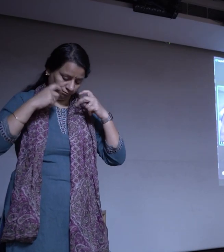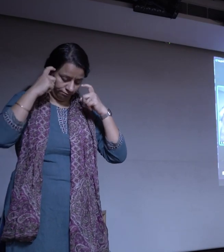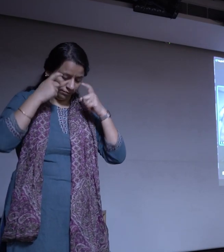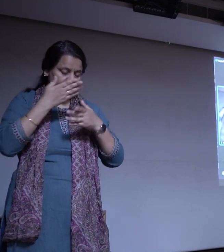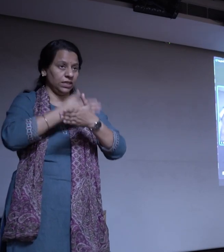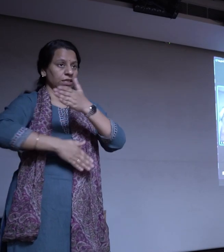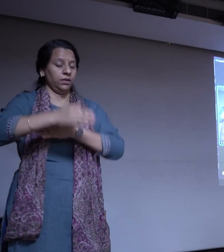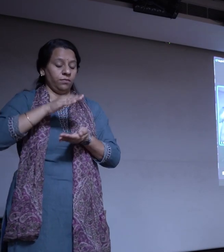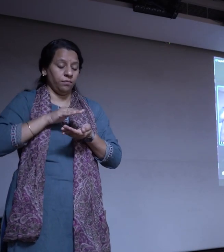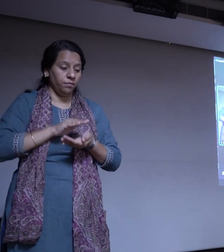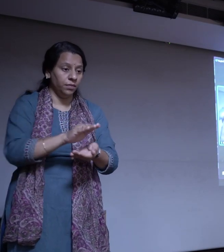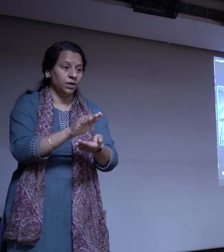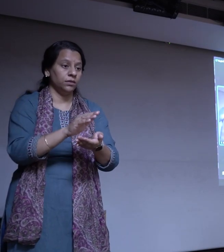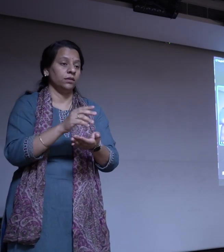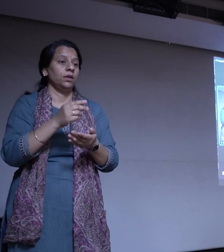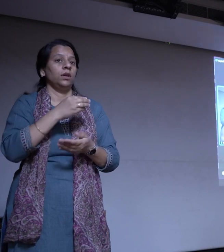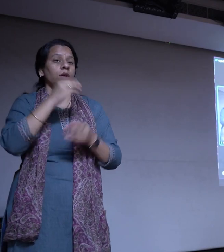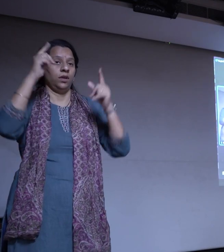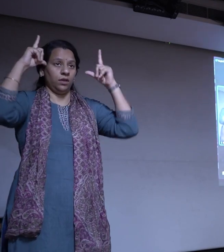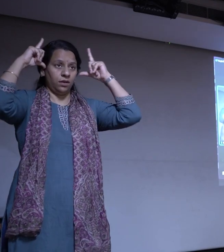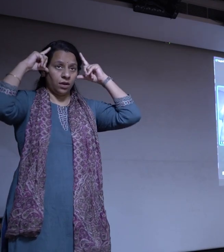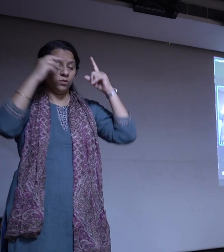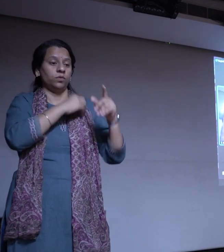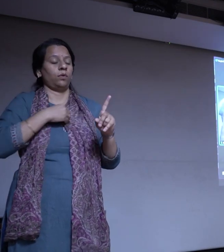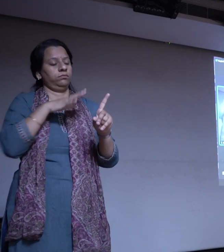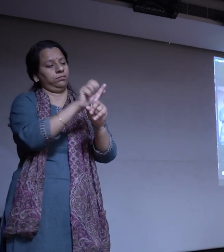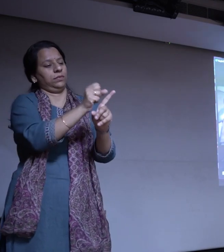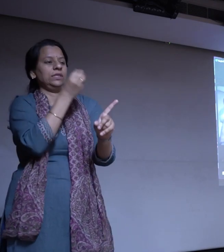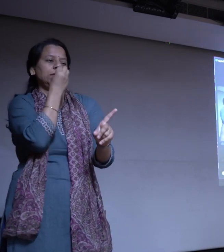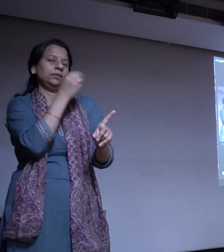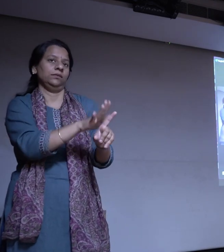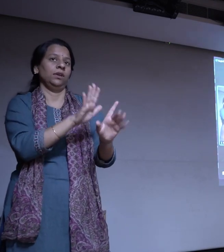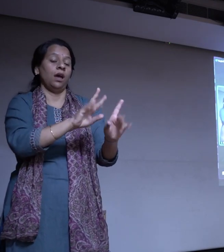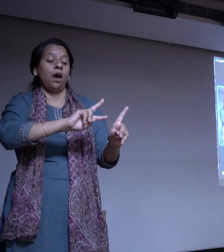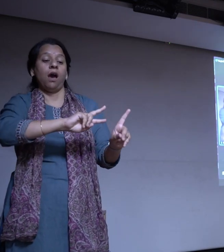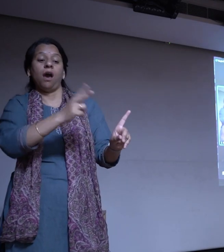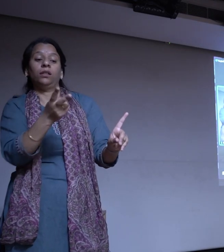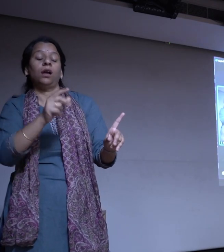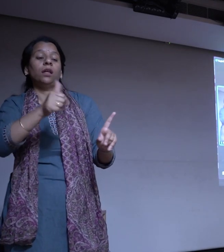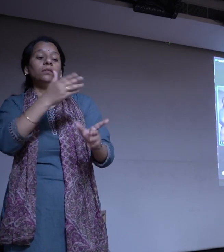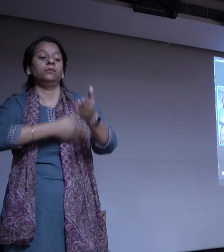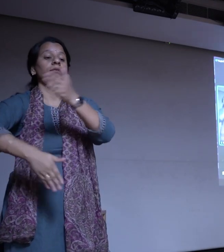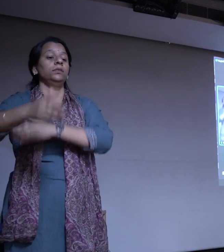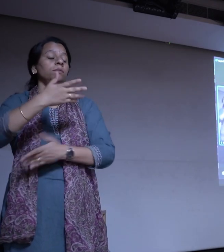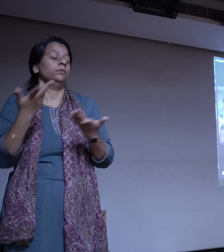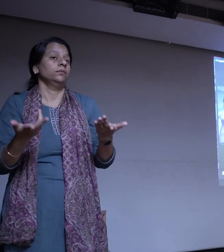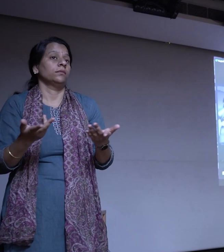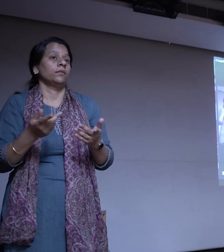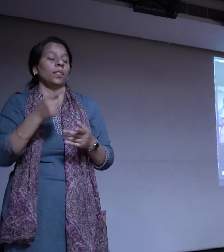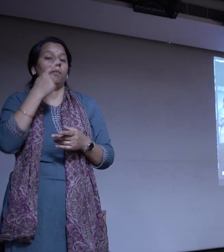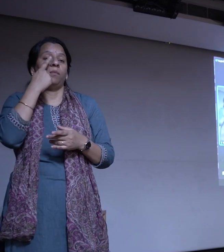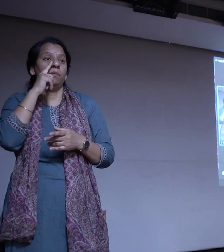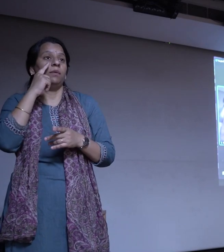at Birth also the nurse or the doctor can recognize otherwise these are disabilities which